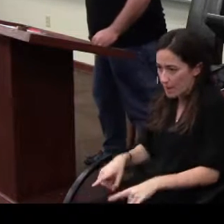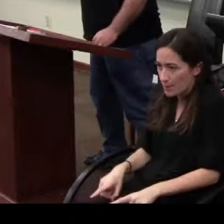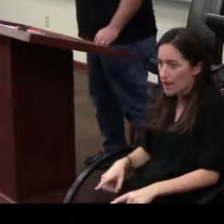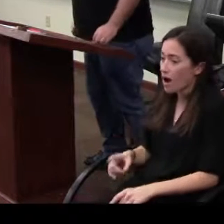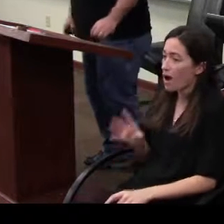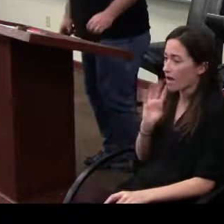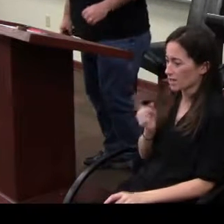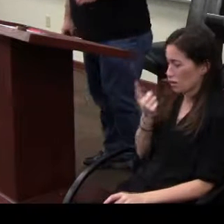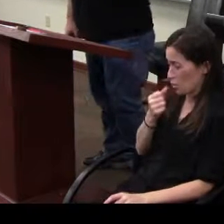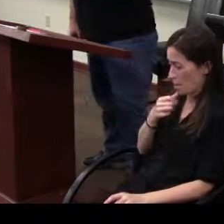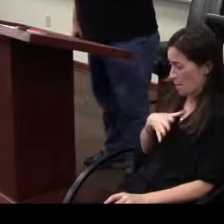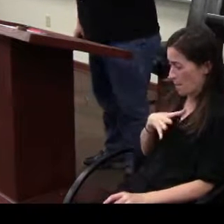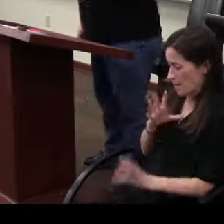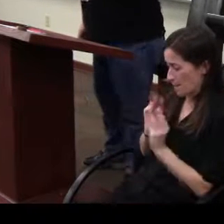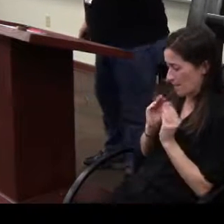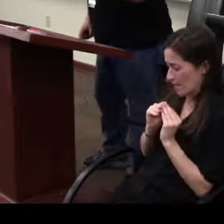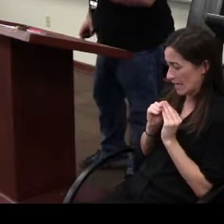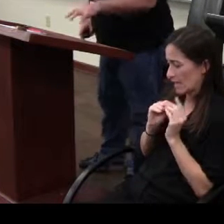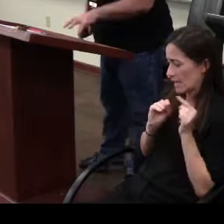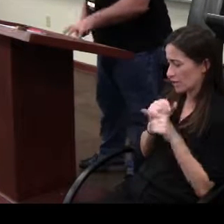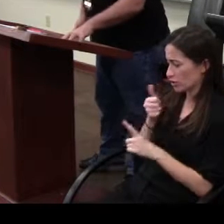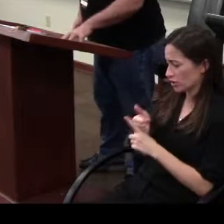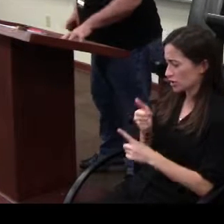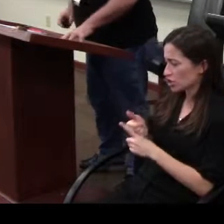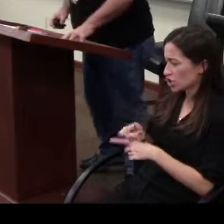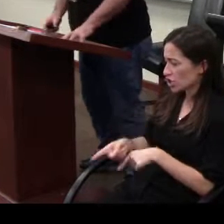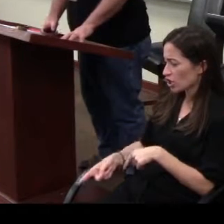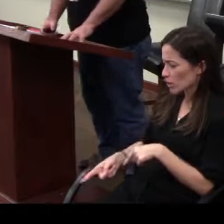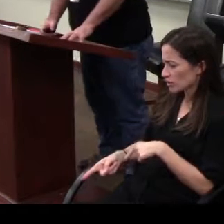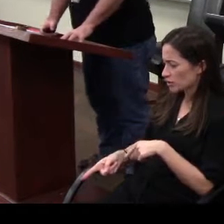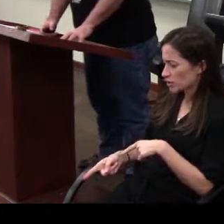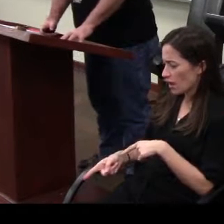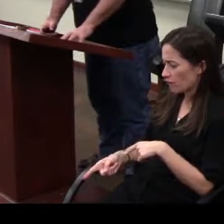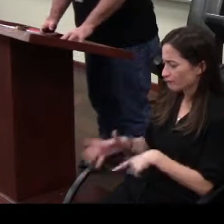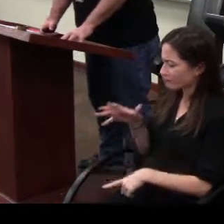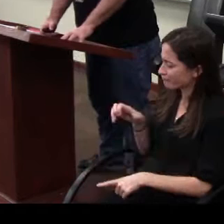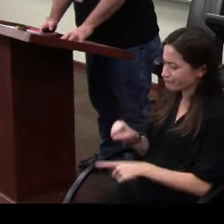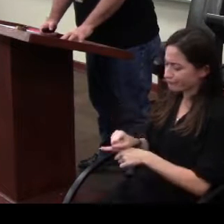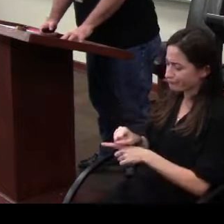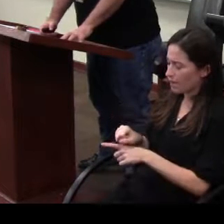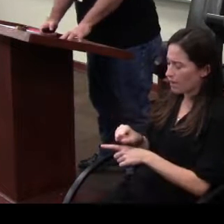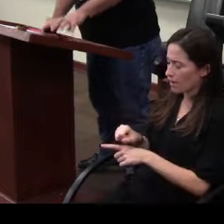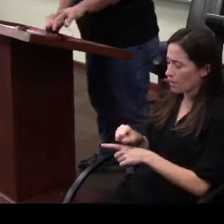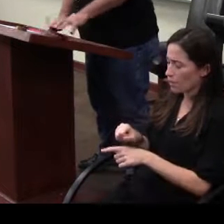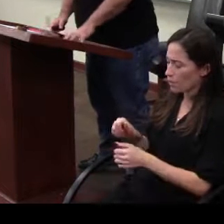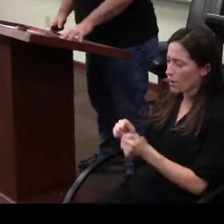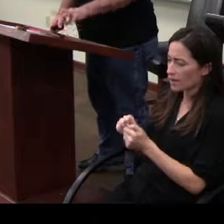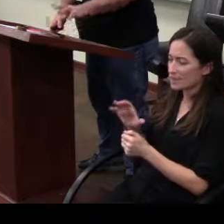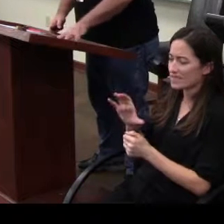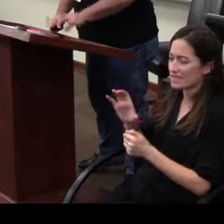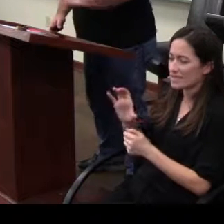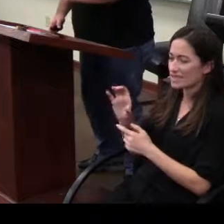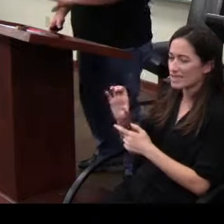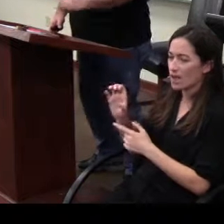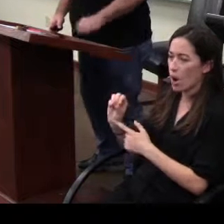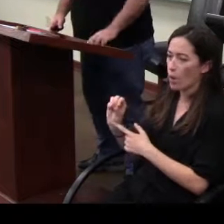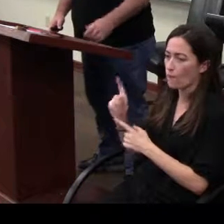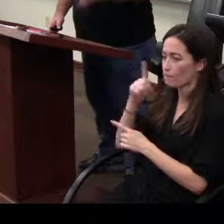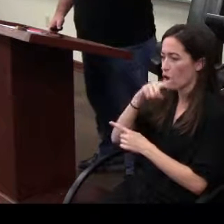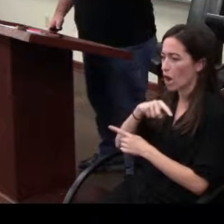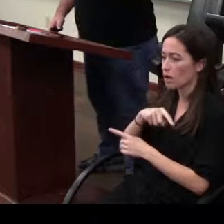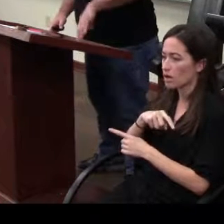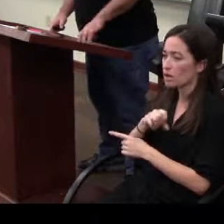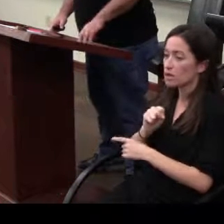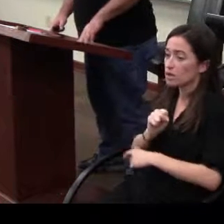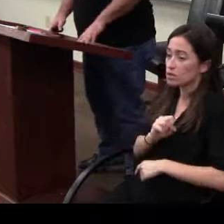gal at one of the meetings. She got hit by the CEO fraud stuff. And it was CFO sent the